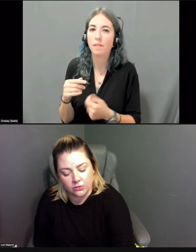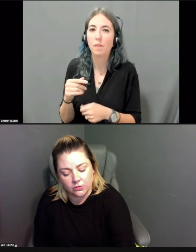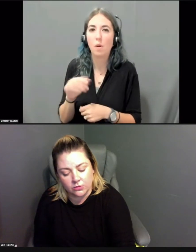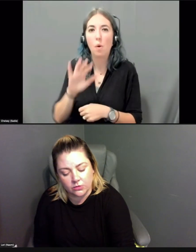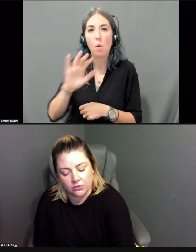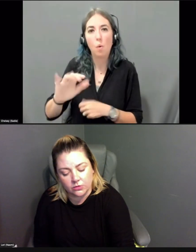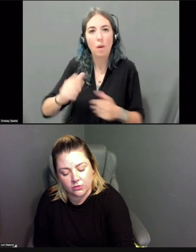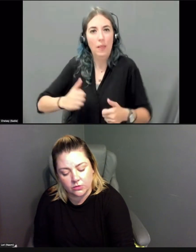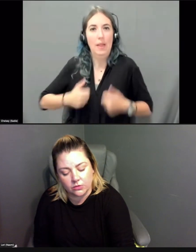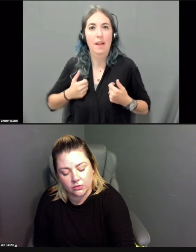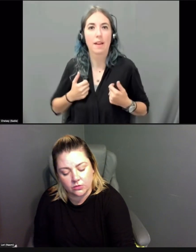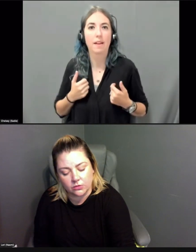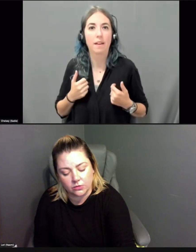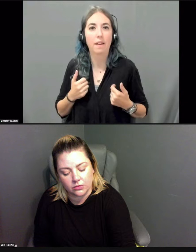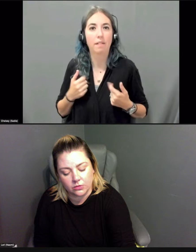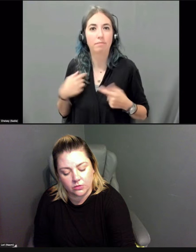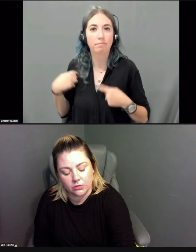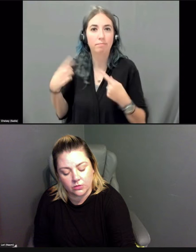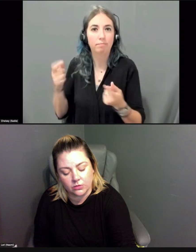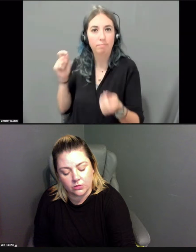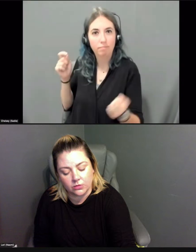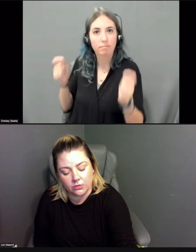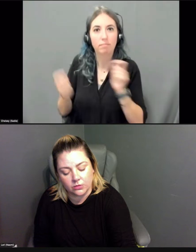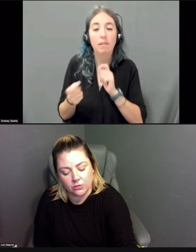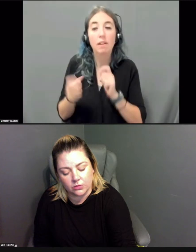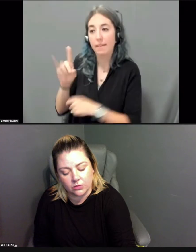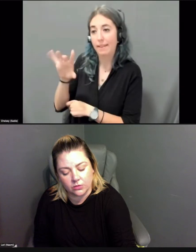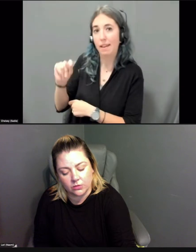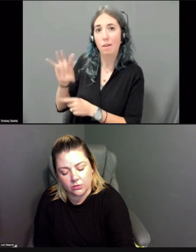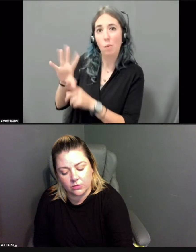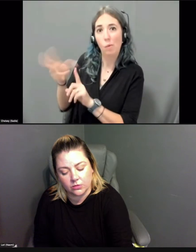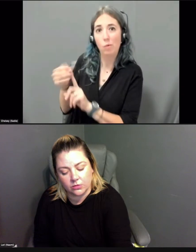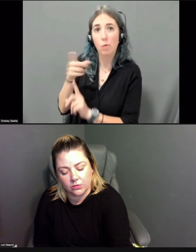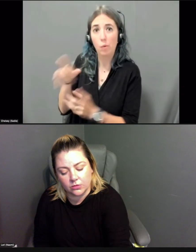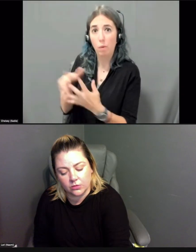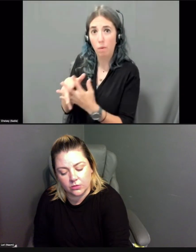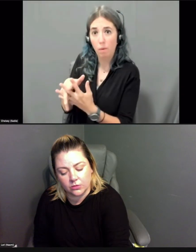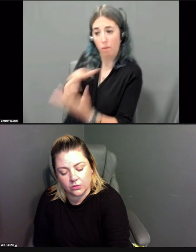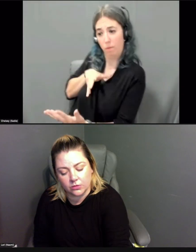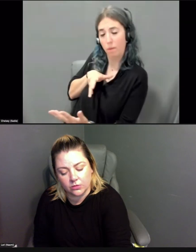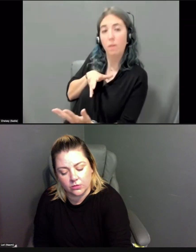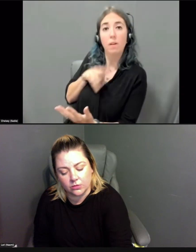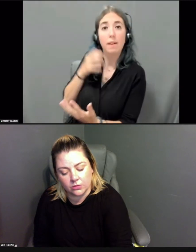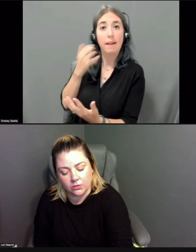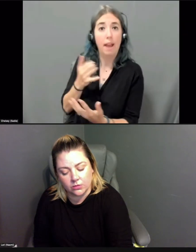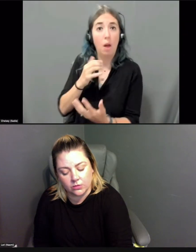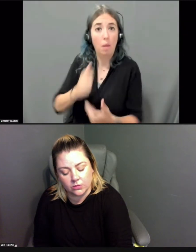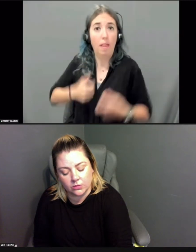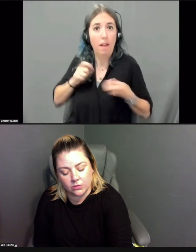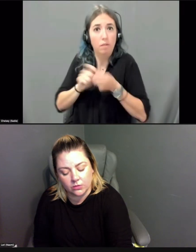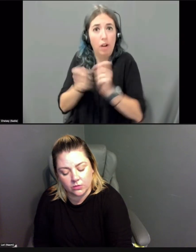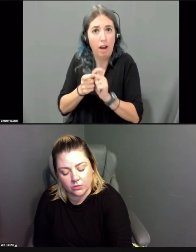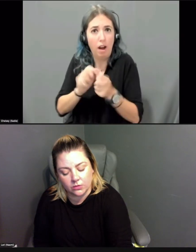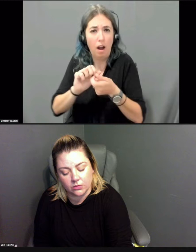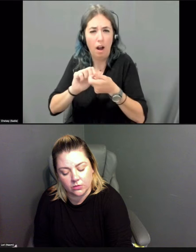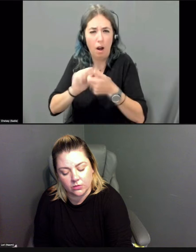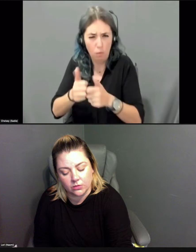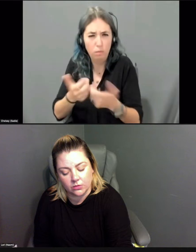a result of disengaging from diet culture. And I feel like the whole concept of the